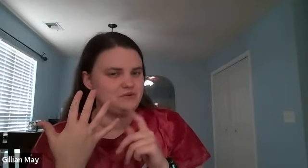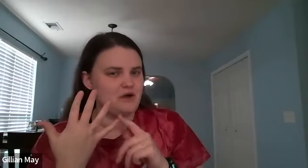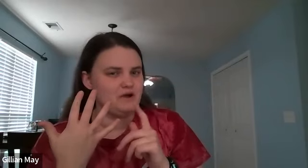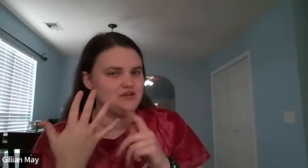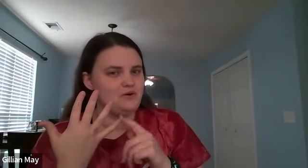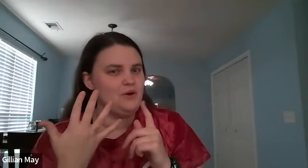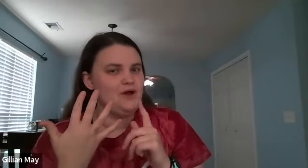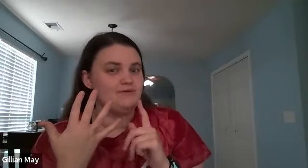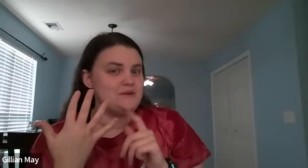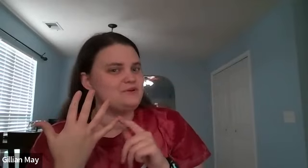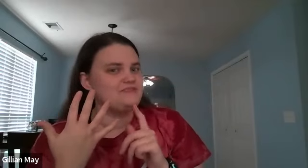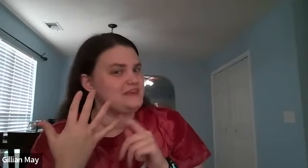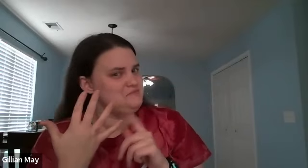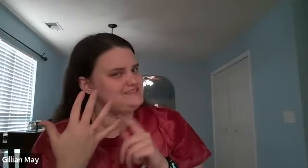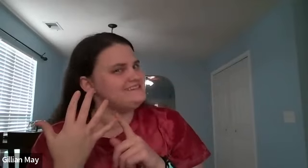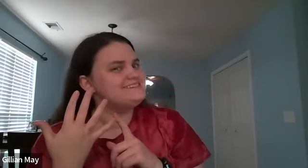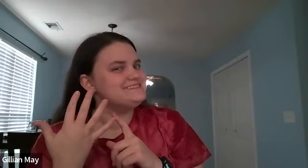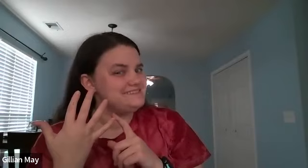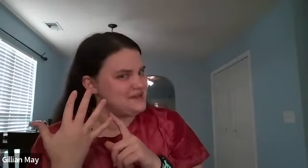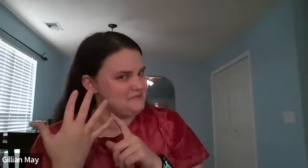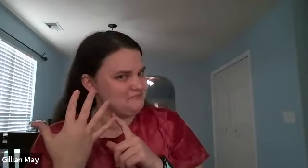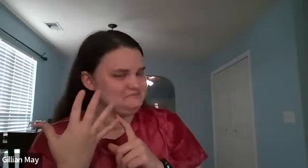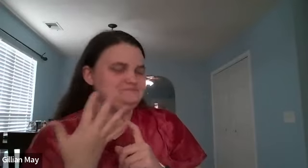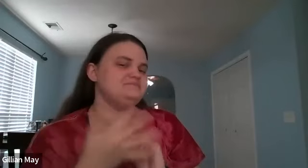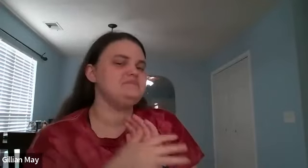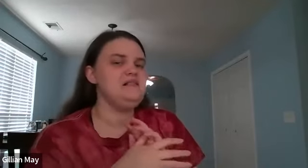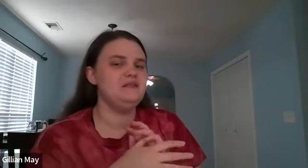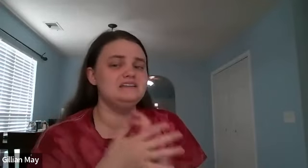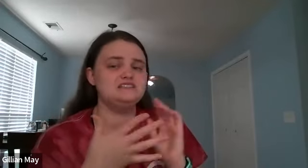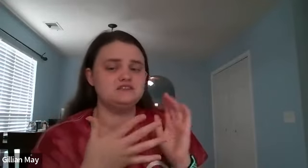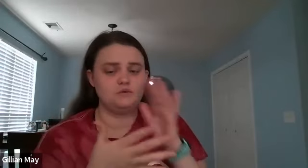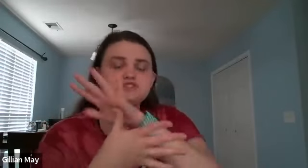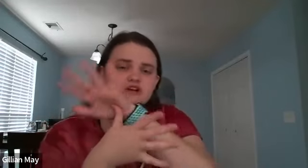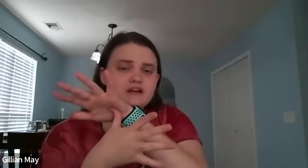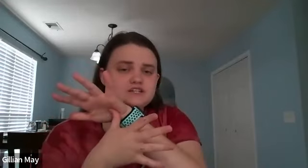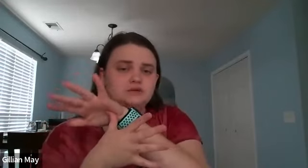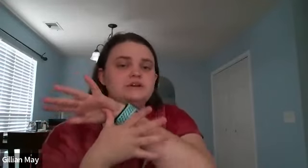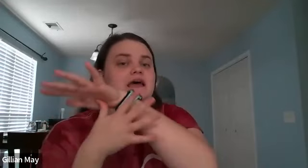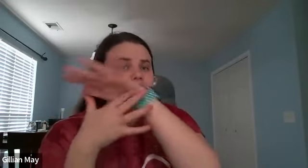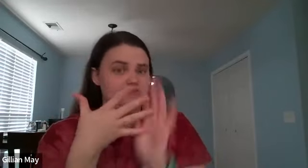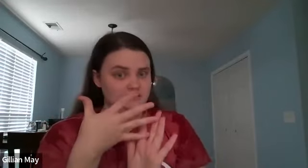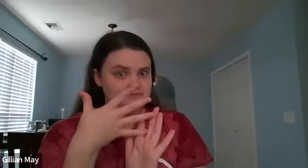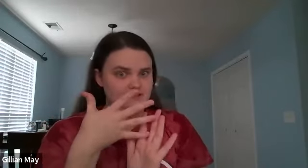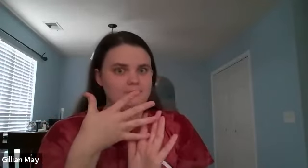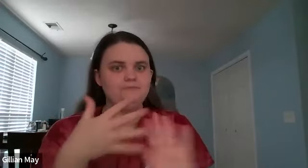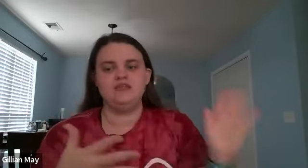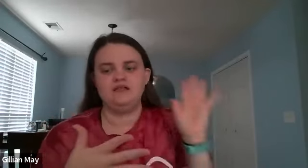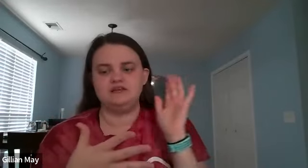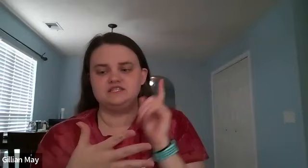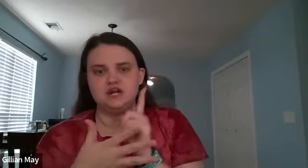with how well y'all remembered the ABCs. So we'll start kind of short and build up to that. Let's start